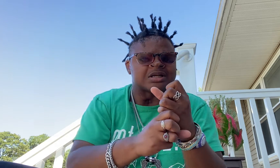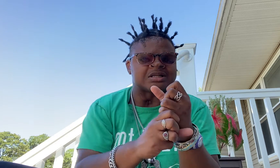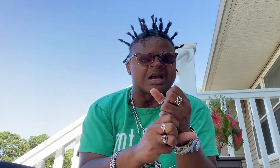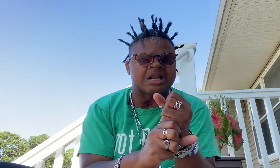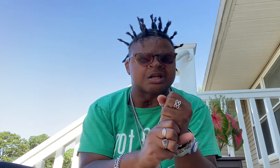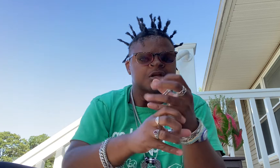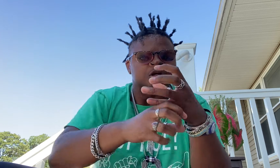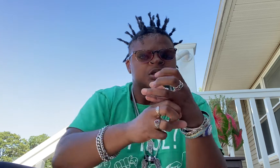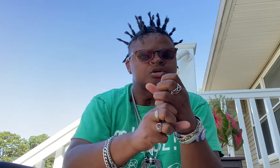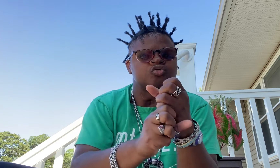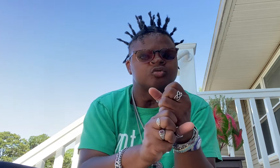condenses